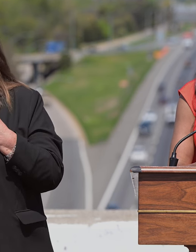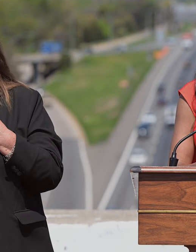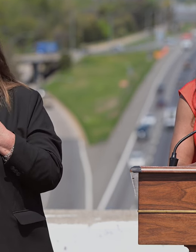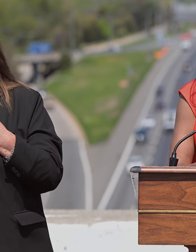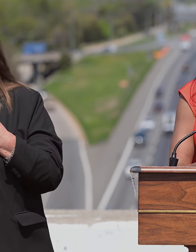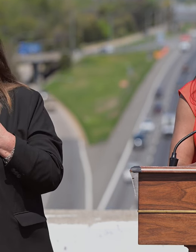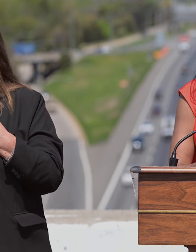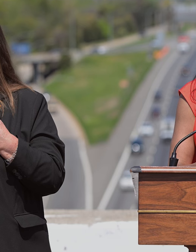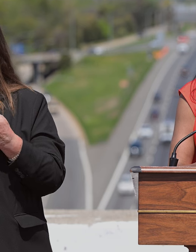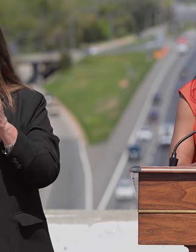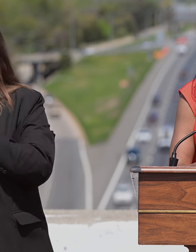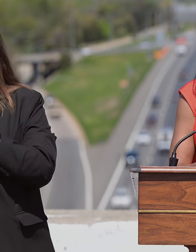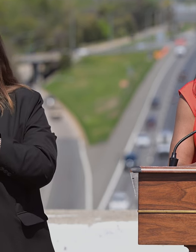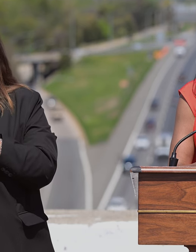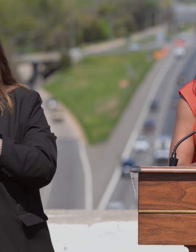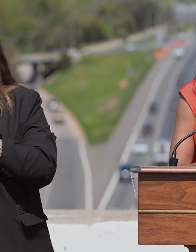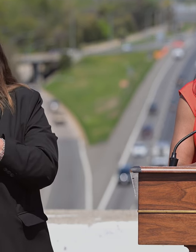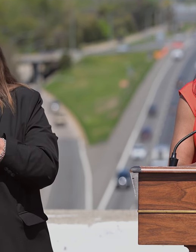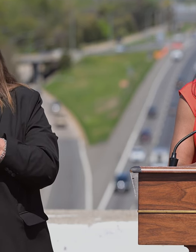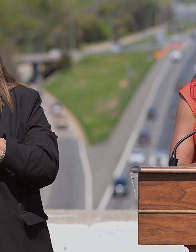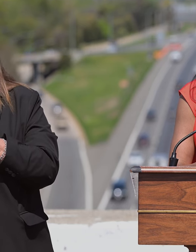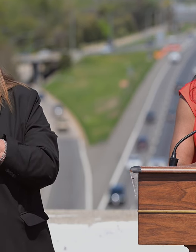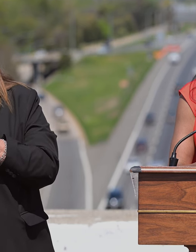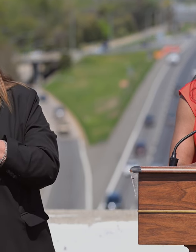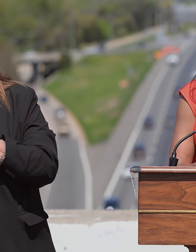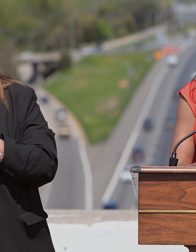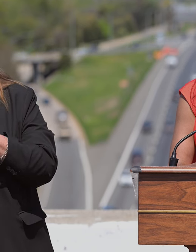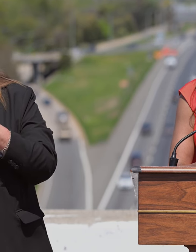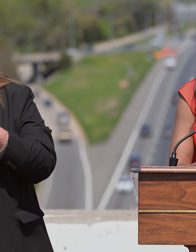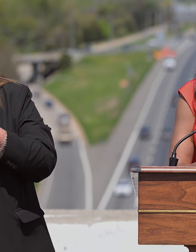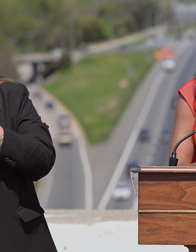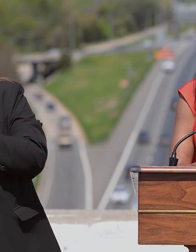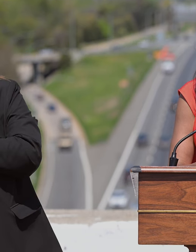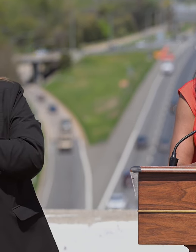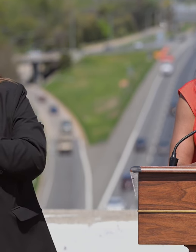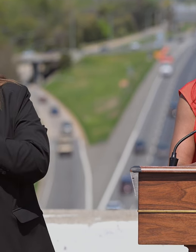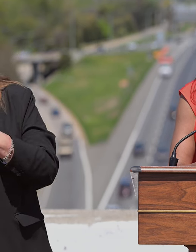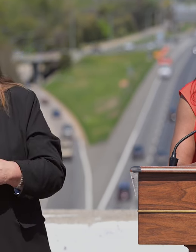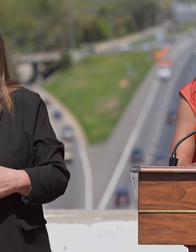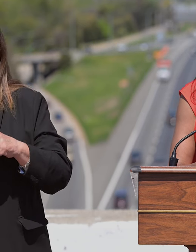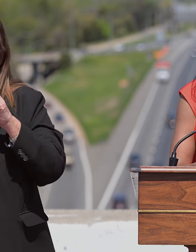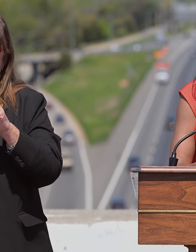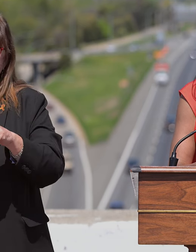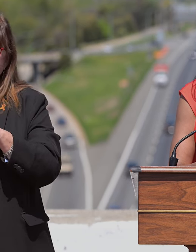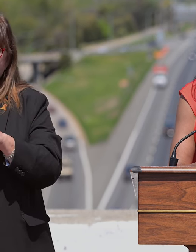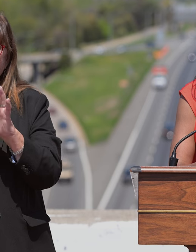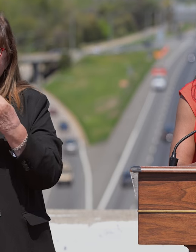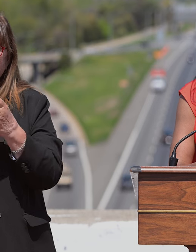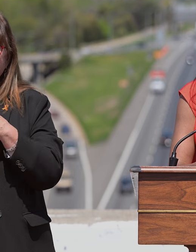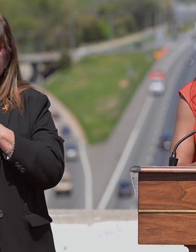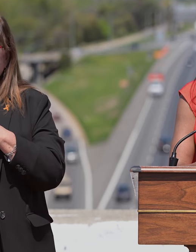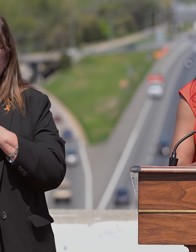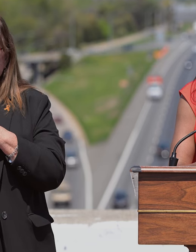futures altered, dreams forever changed. Please continue to keep these families in your